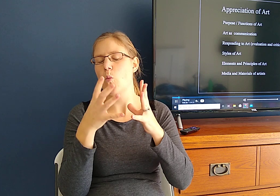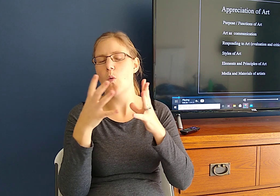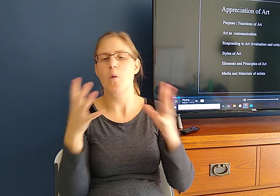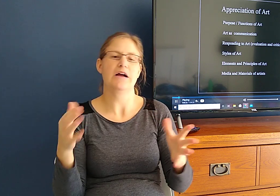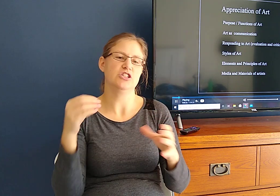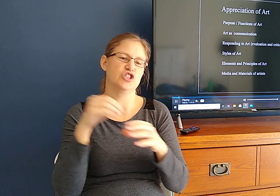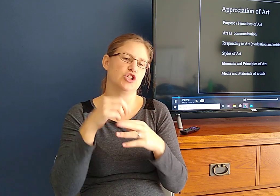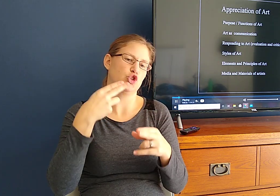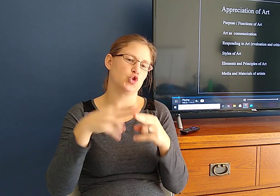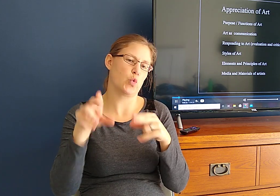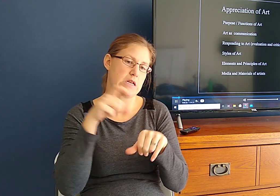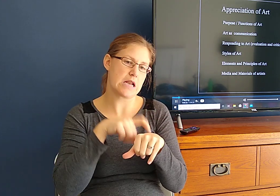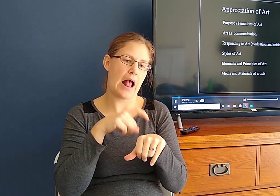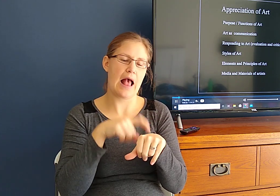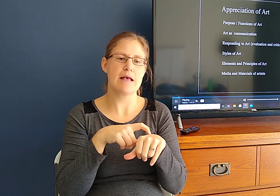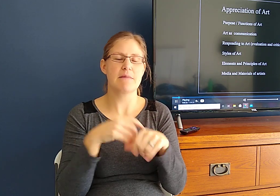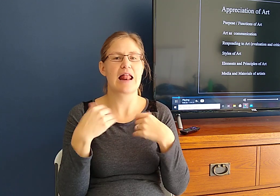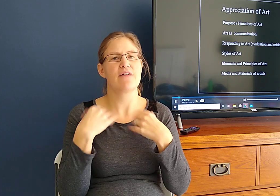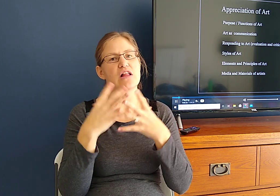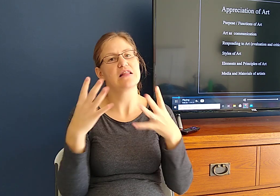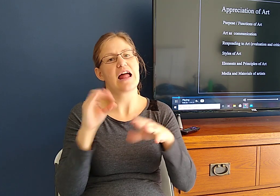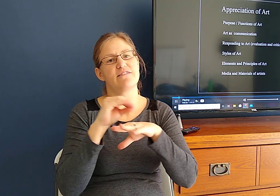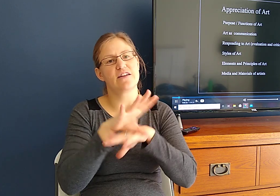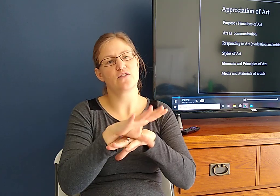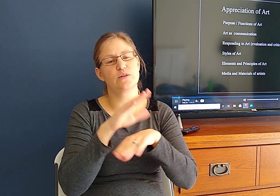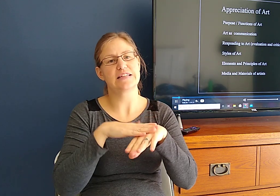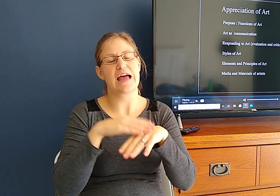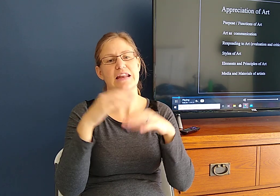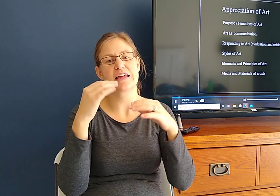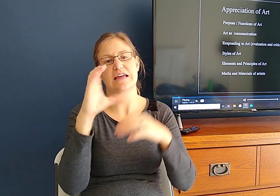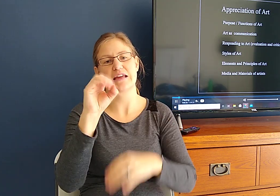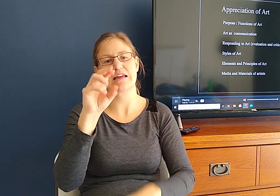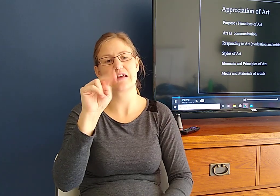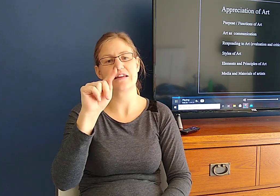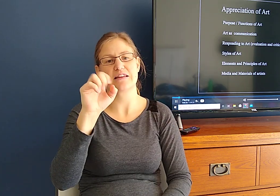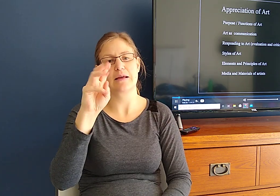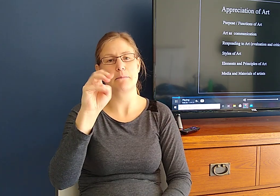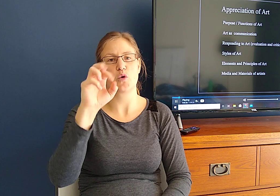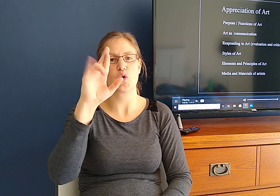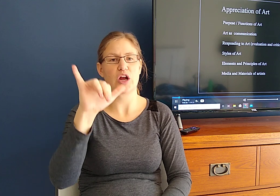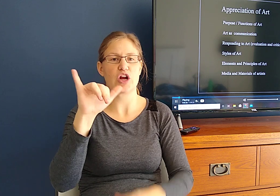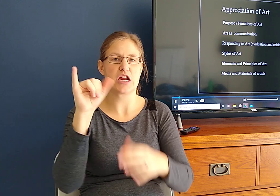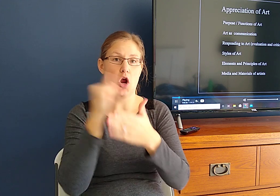amount of time and has great influence on contemporary artists even to this day.